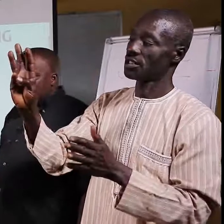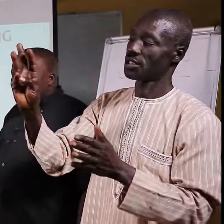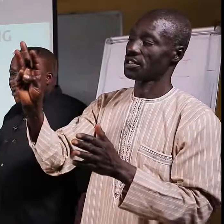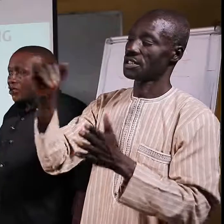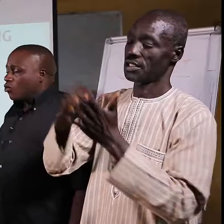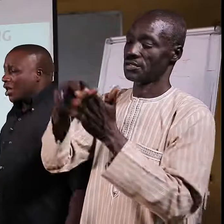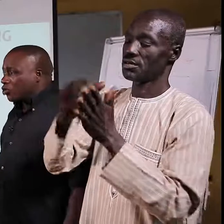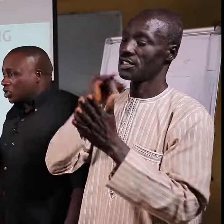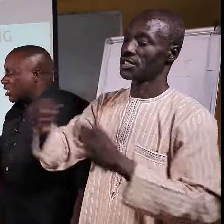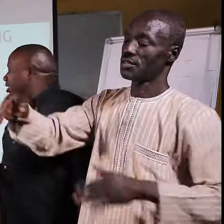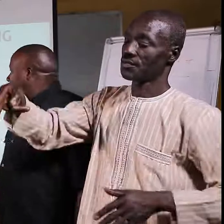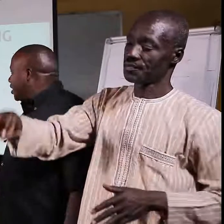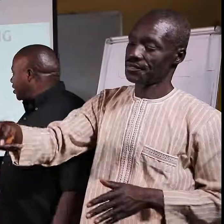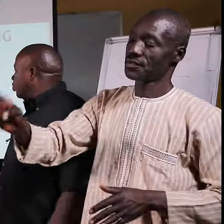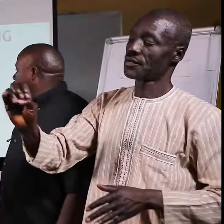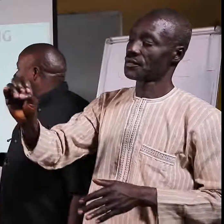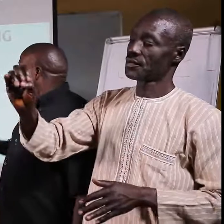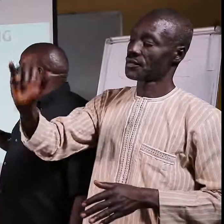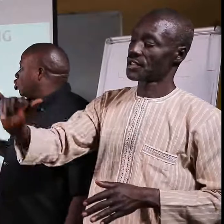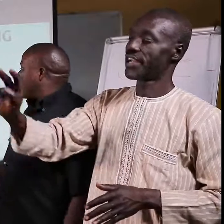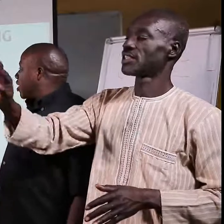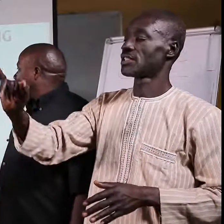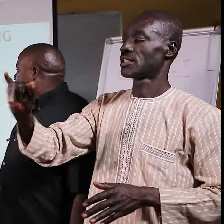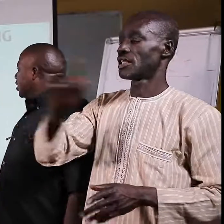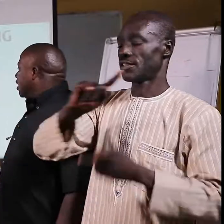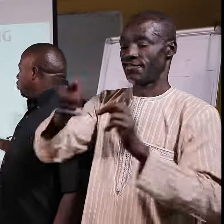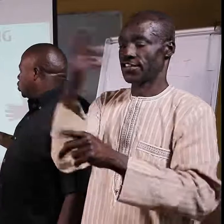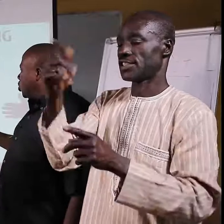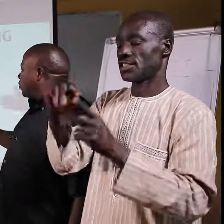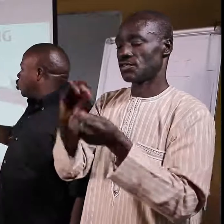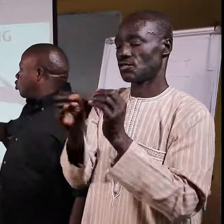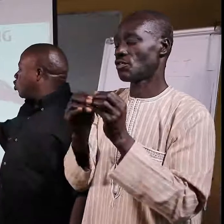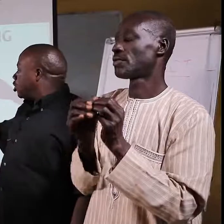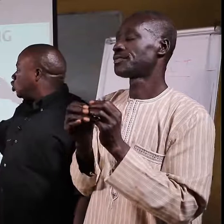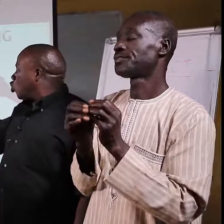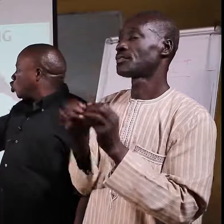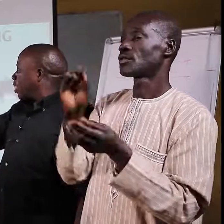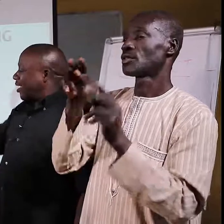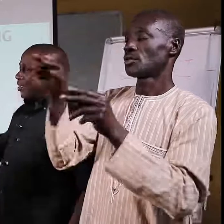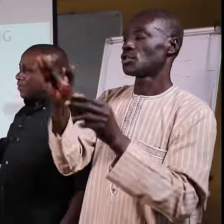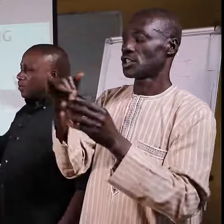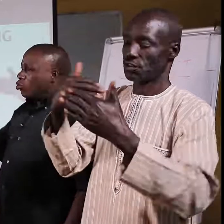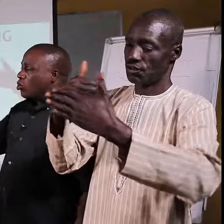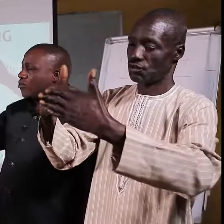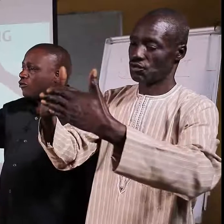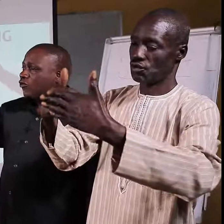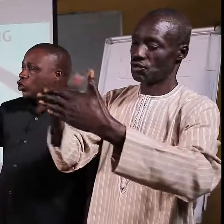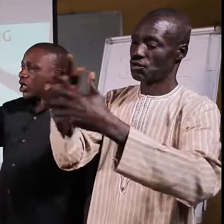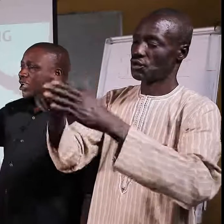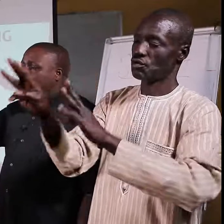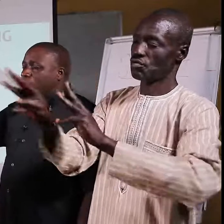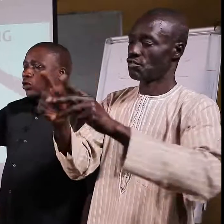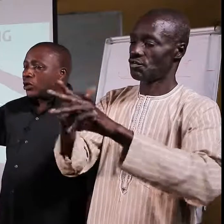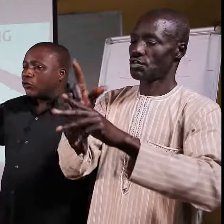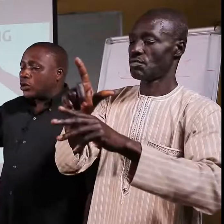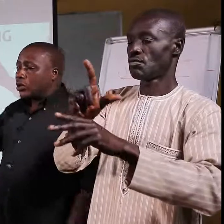hexene. We have to state, the next thing we are going to do is to number. The position of the double bond is close by when you are moving from